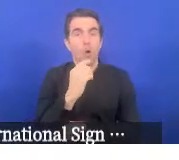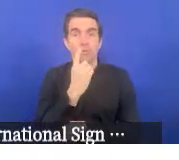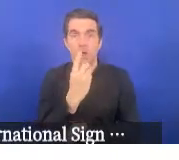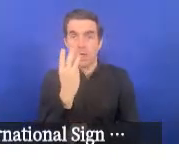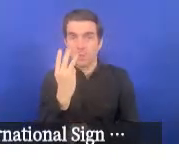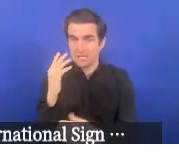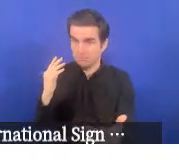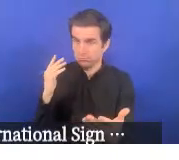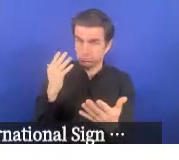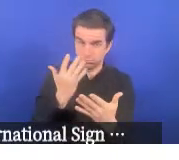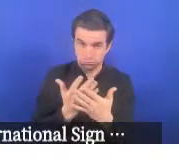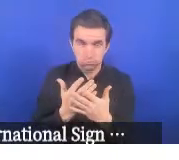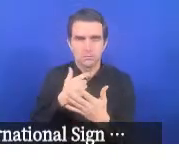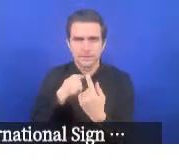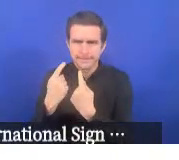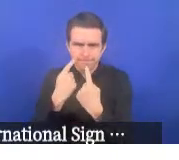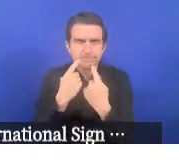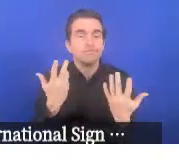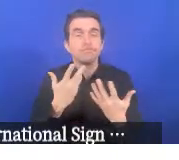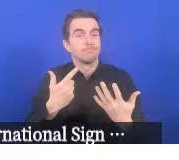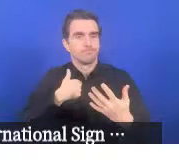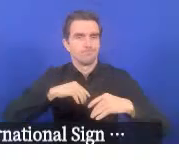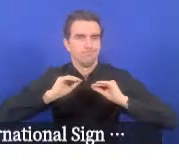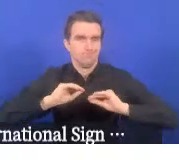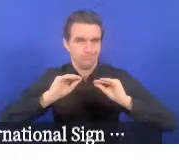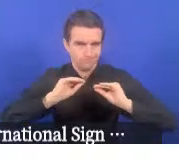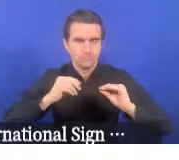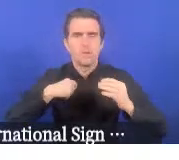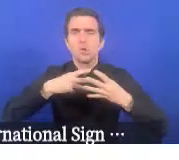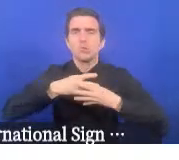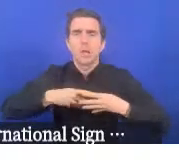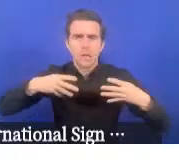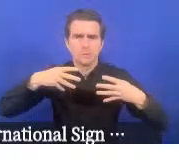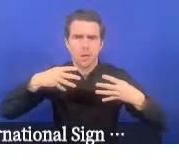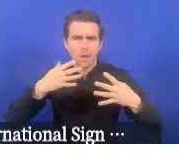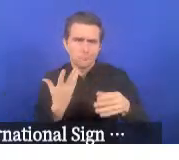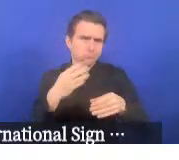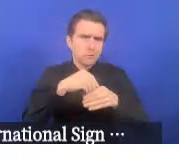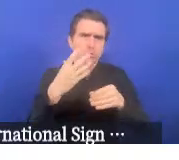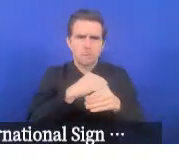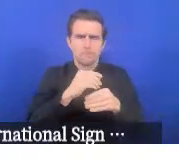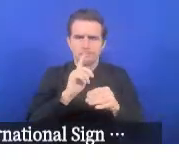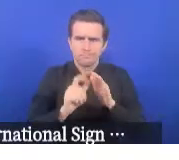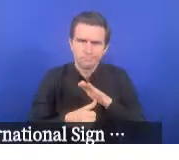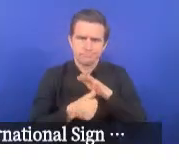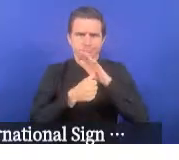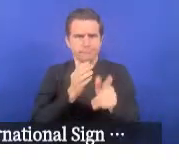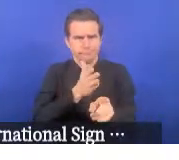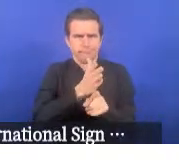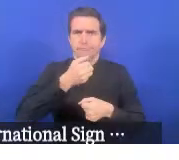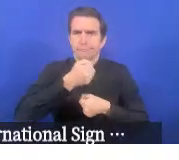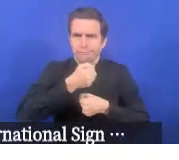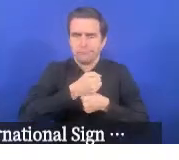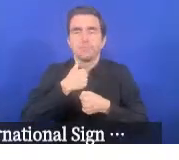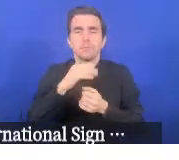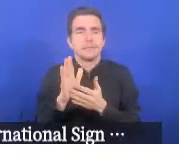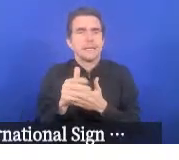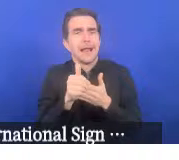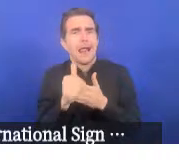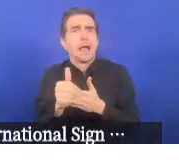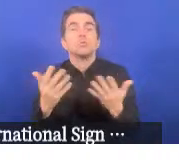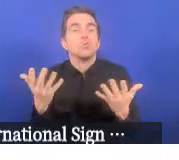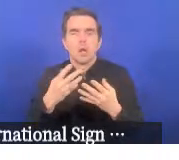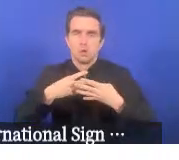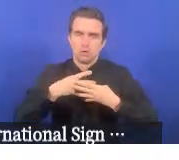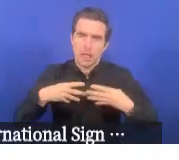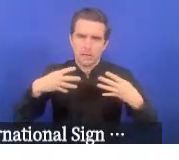currently working with UN Women to develop a gender mainstreaming training package. So very happy to be with you